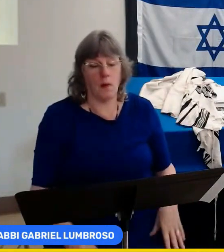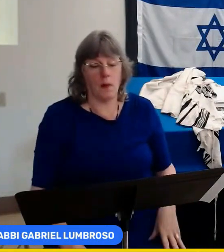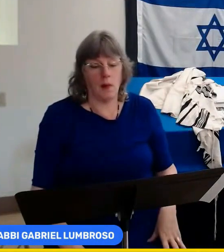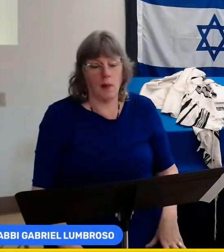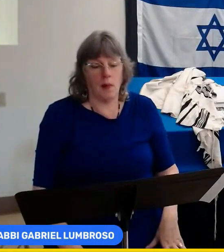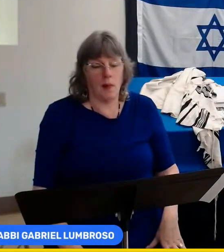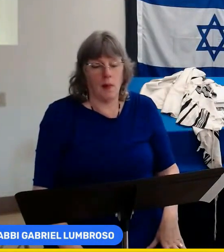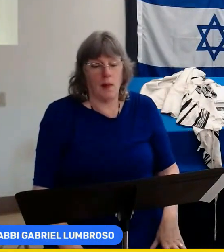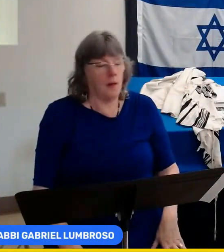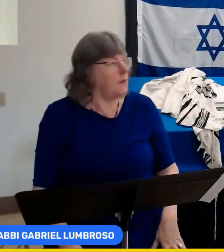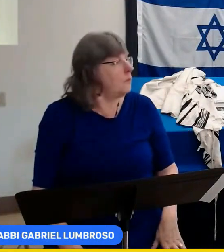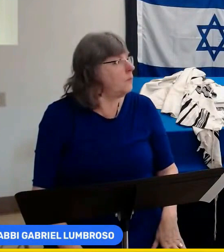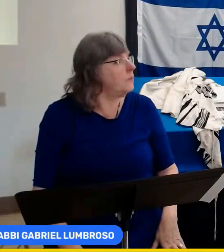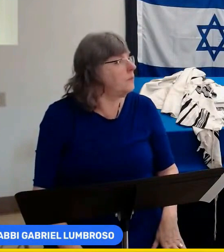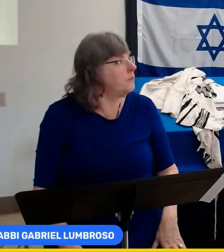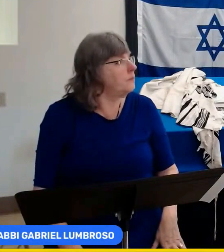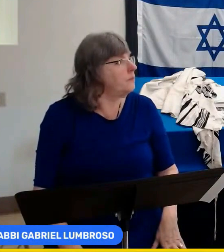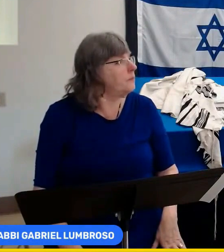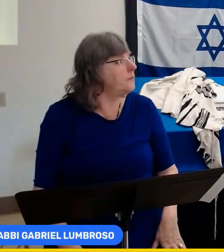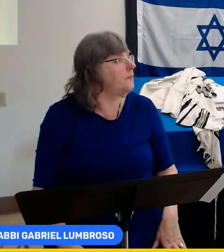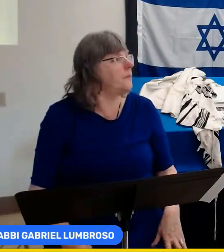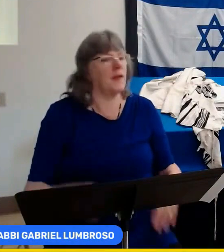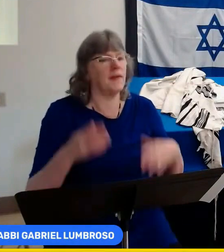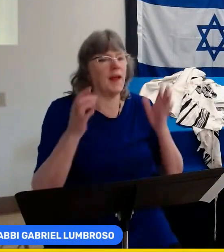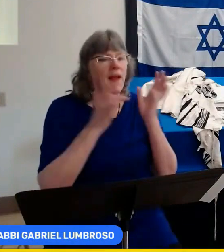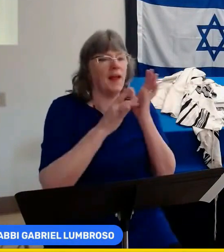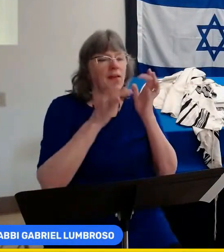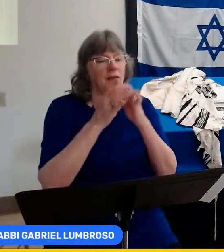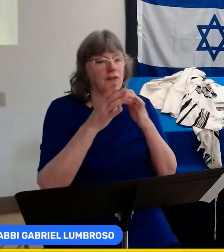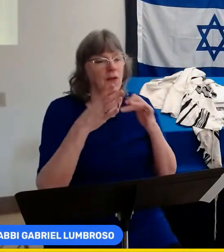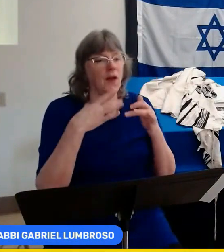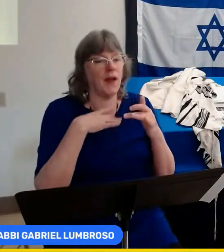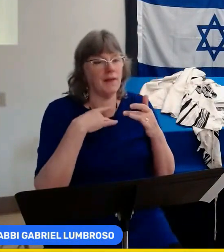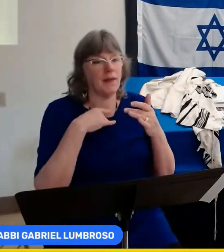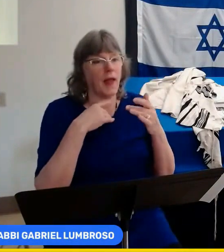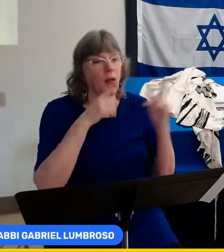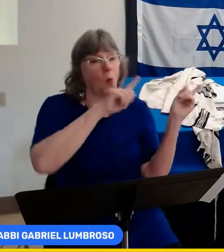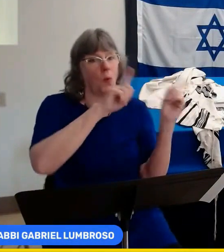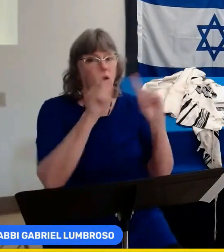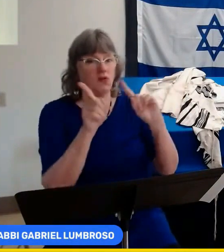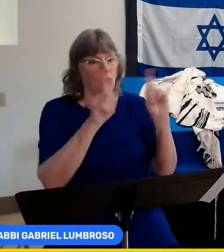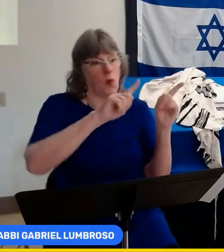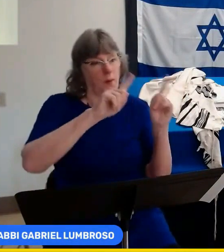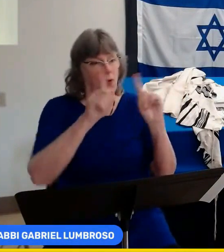Sunday school. Says, yeah, Yeshua is like windshield wipers. They put the sins on that.